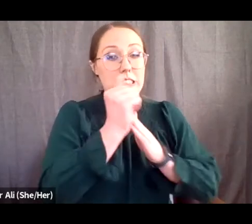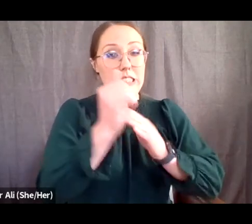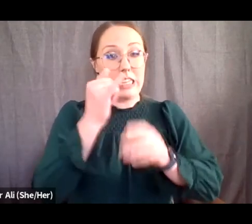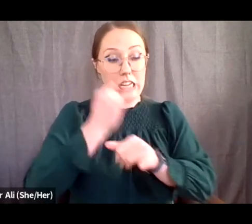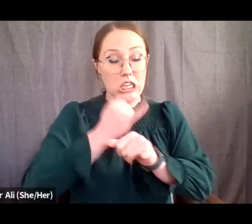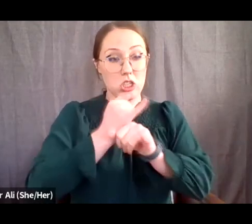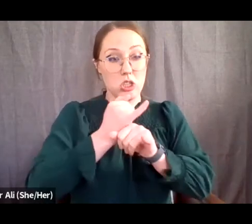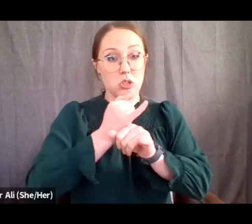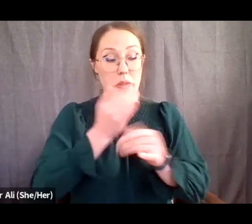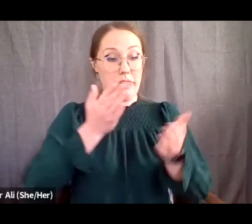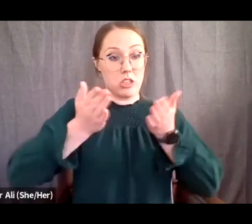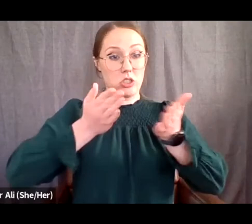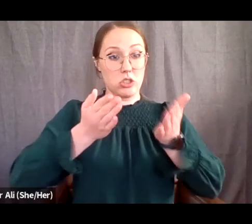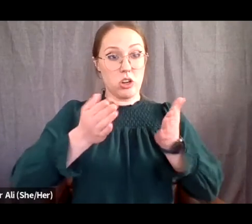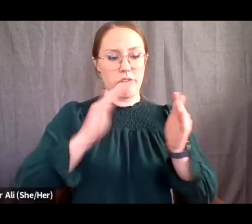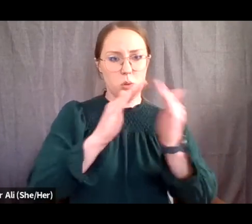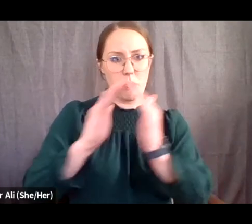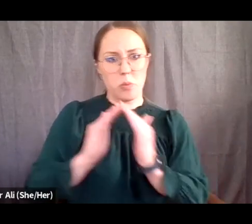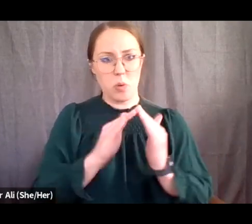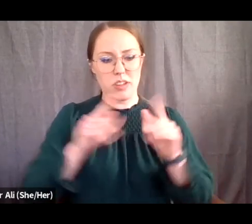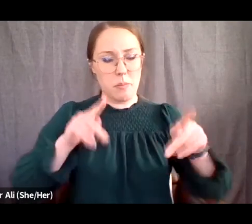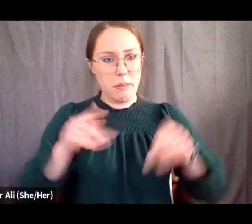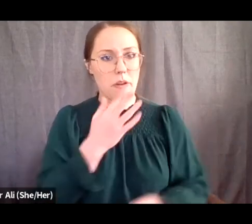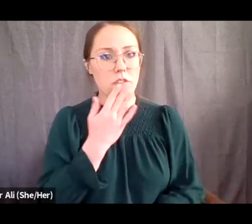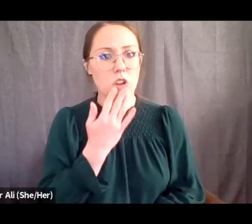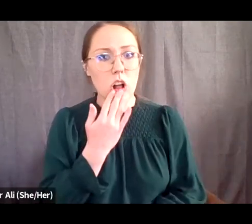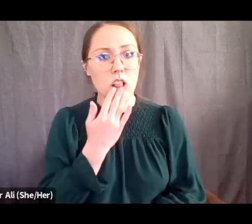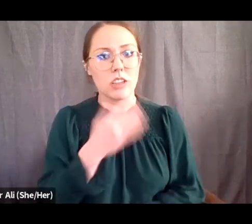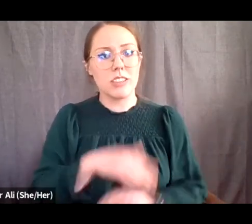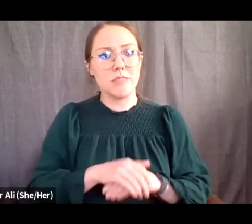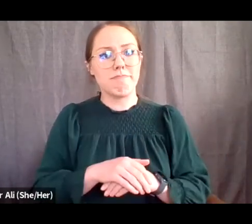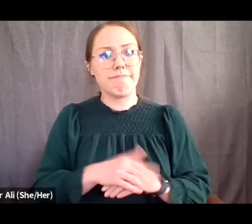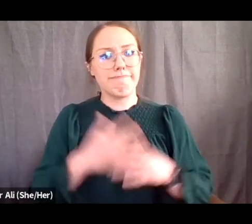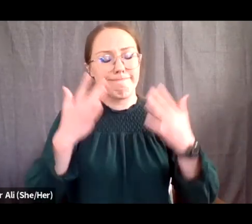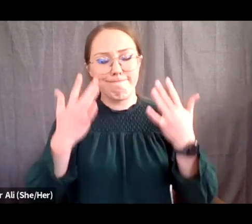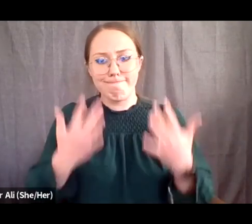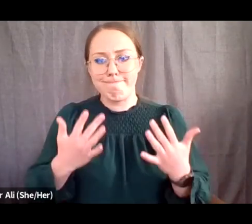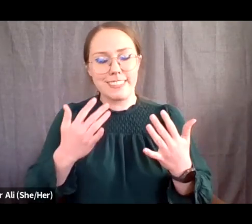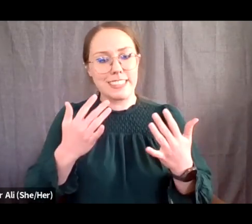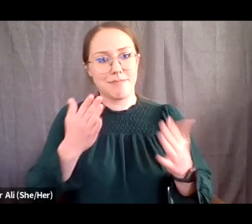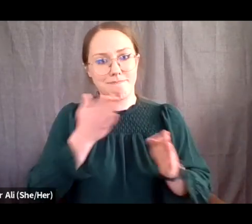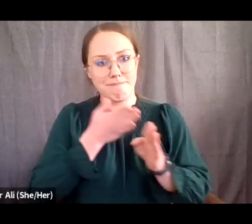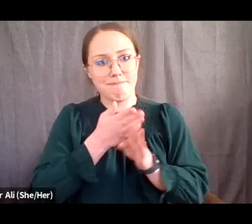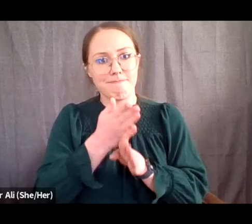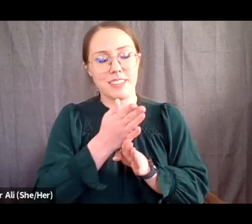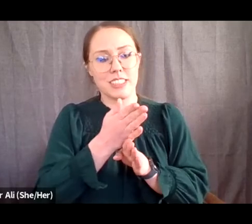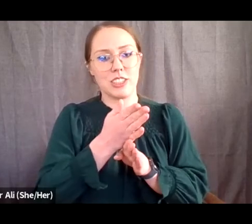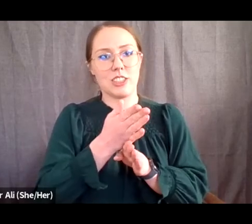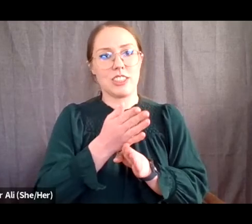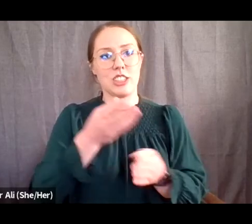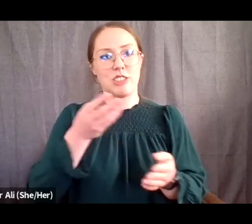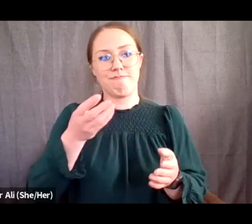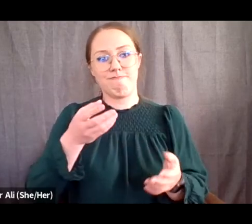of color to financial sustainability is a bleak enterprise given the current funding realities for those